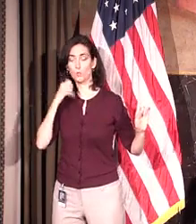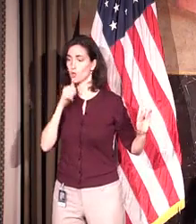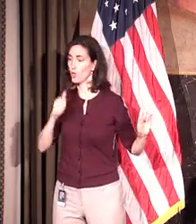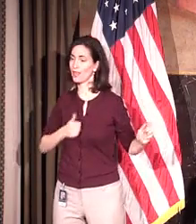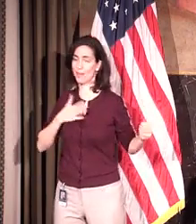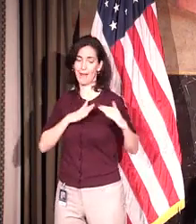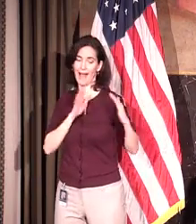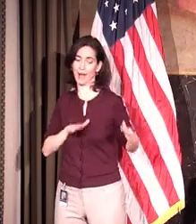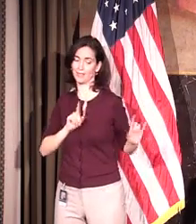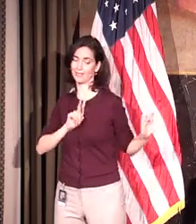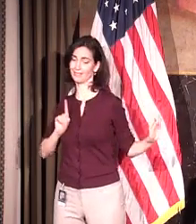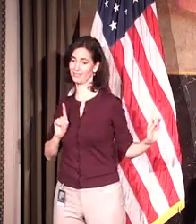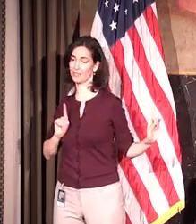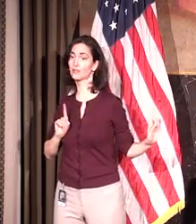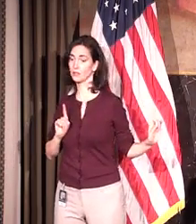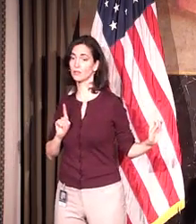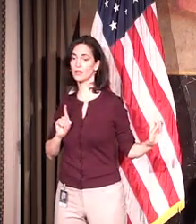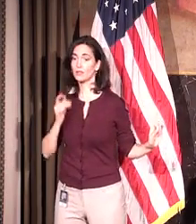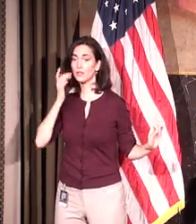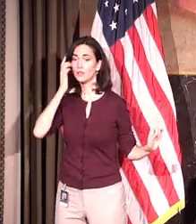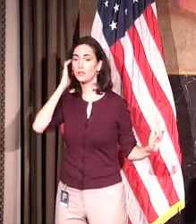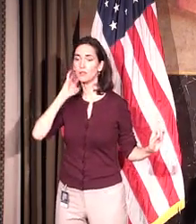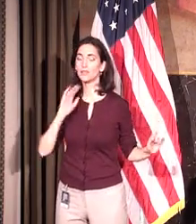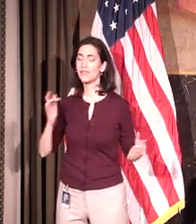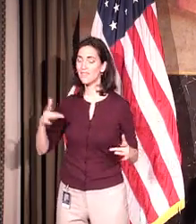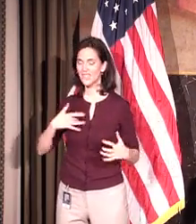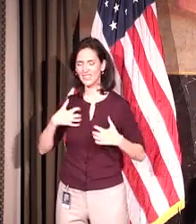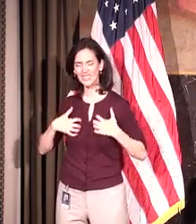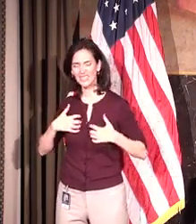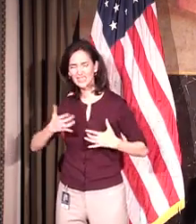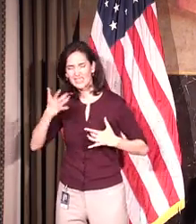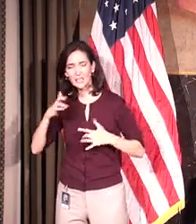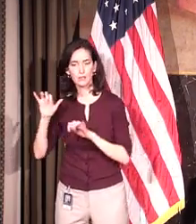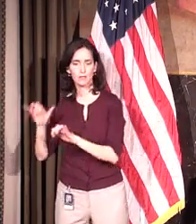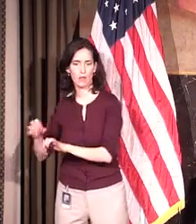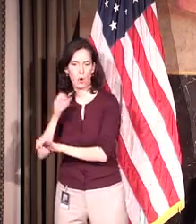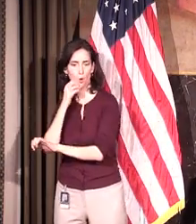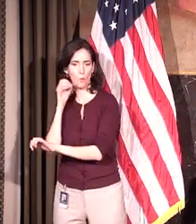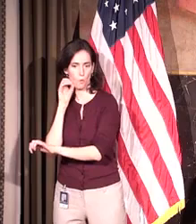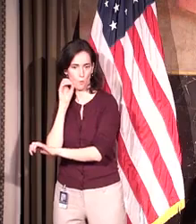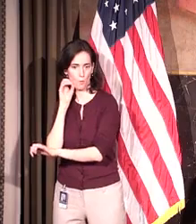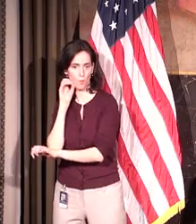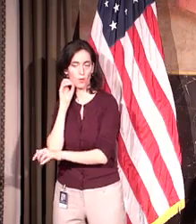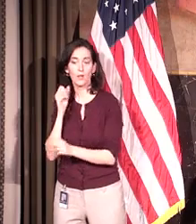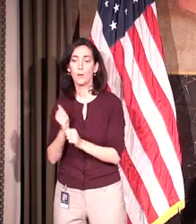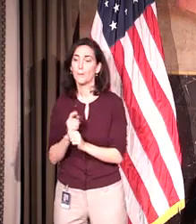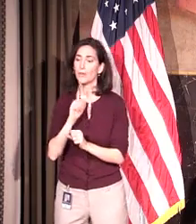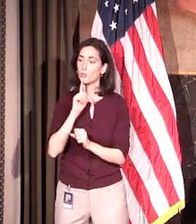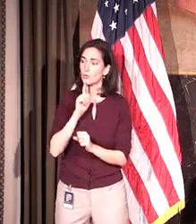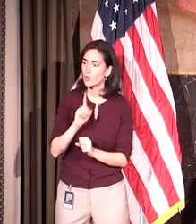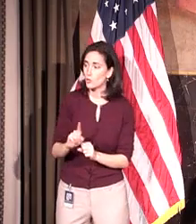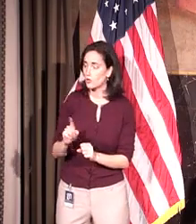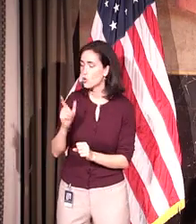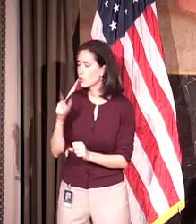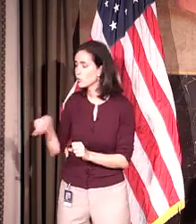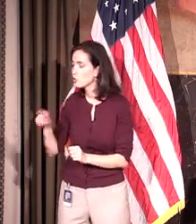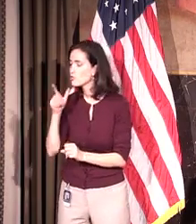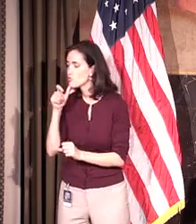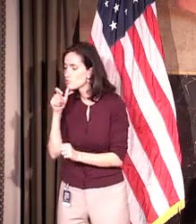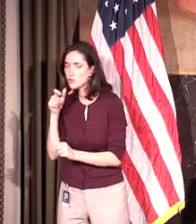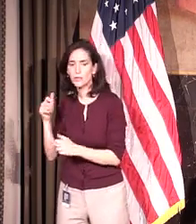immediate household, stay home when you're sick, and let's make sure that we protect the most